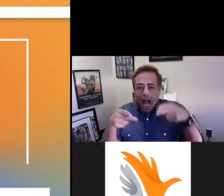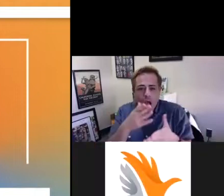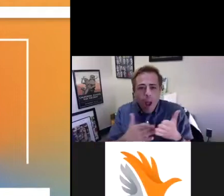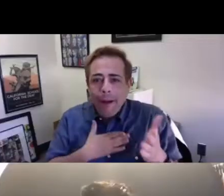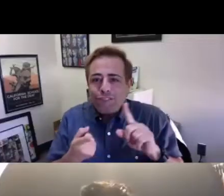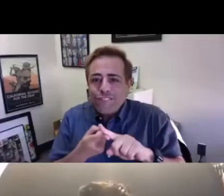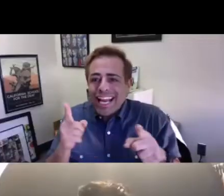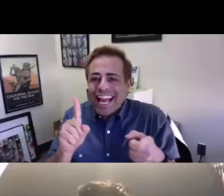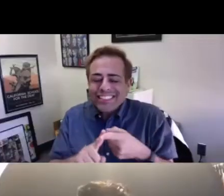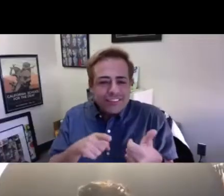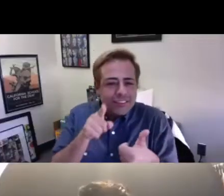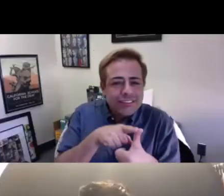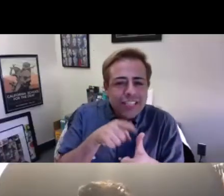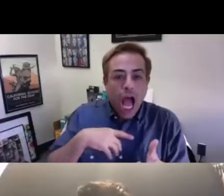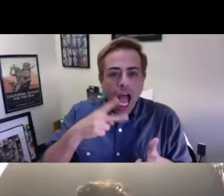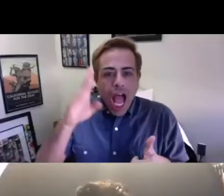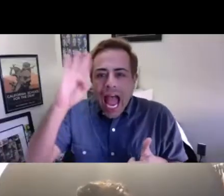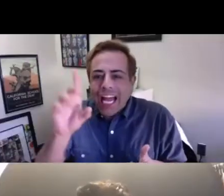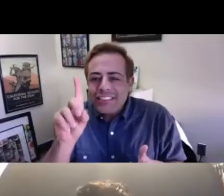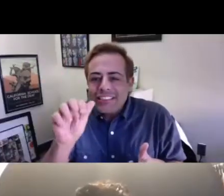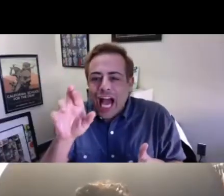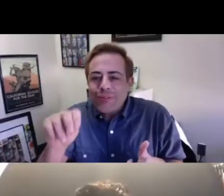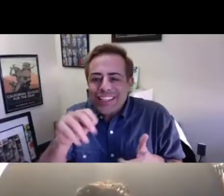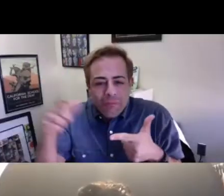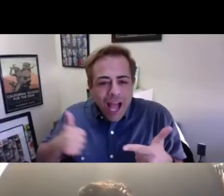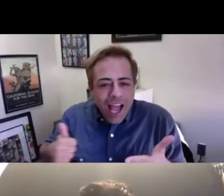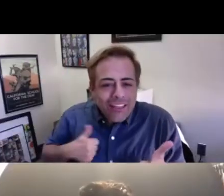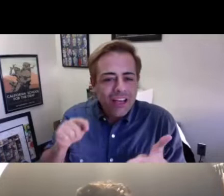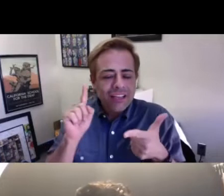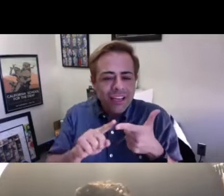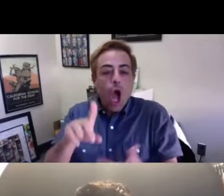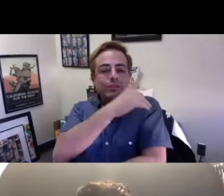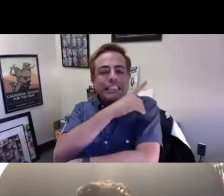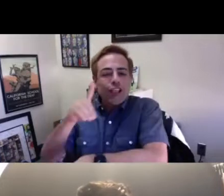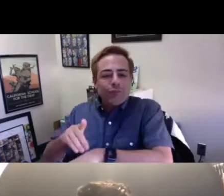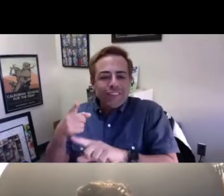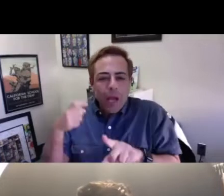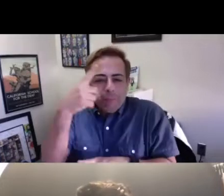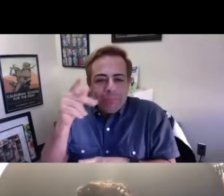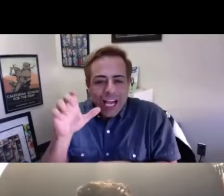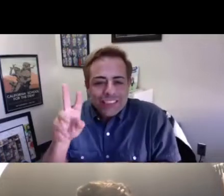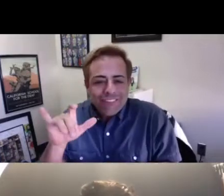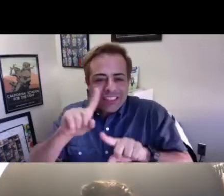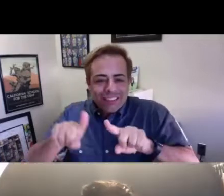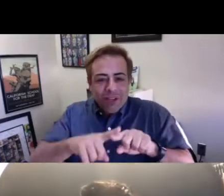I see some of you who have joined are my friends. Hi, Darren from Canada.